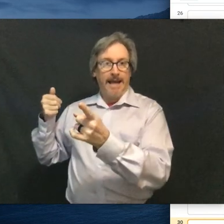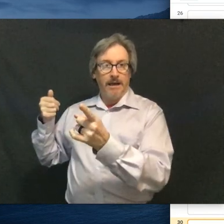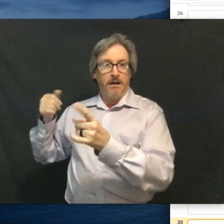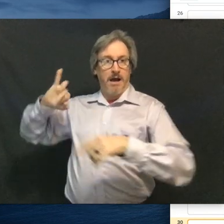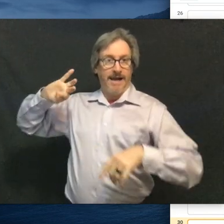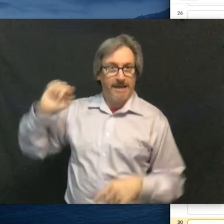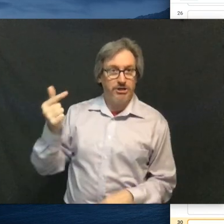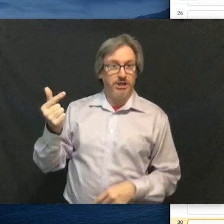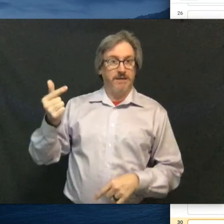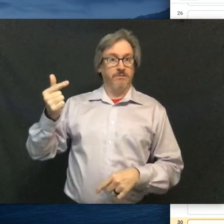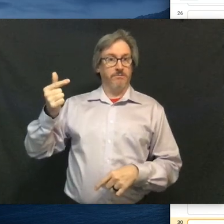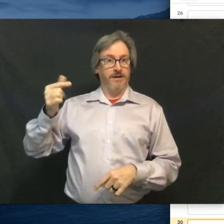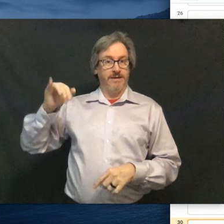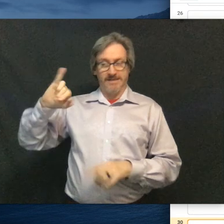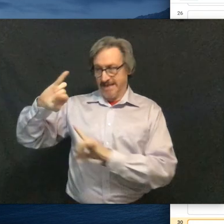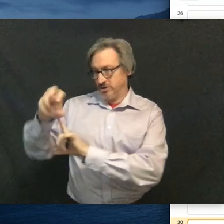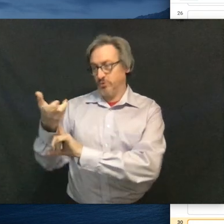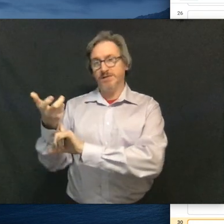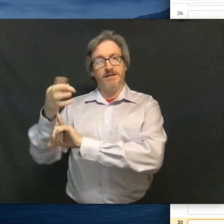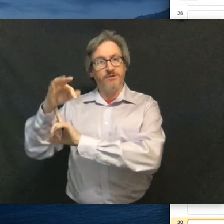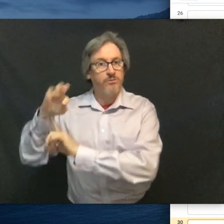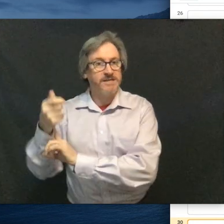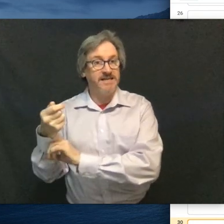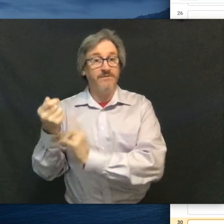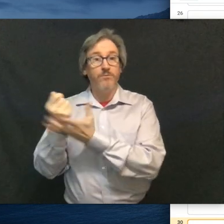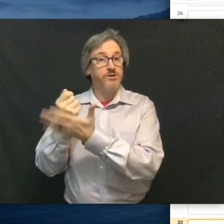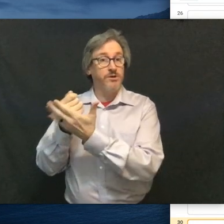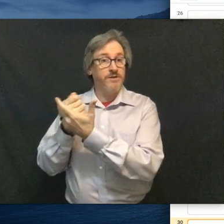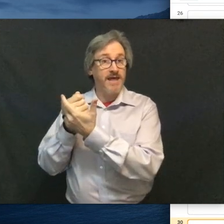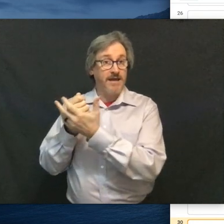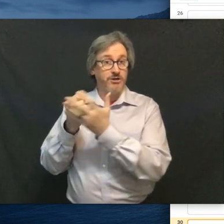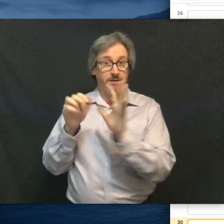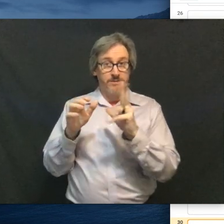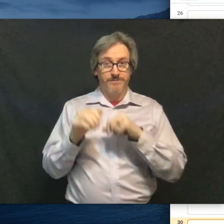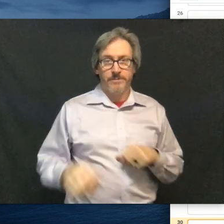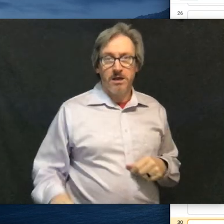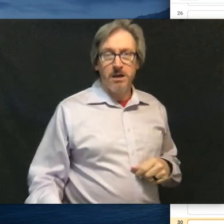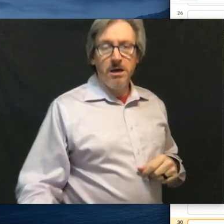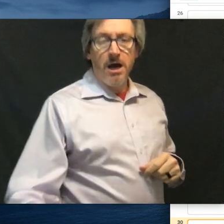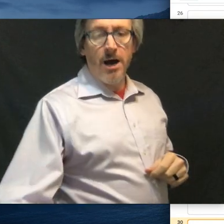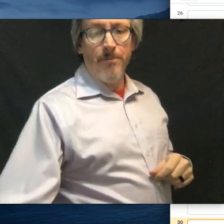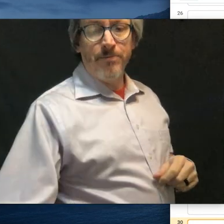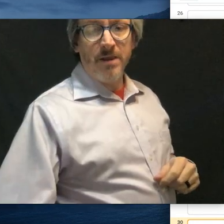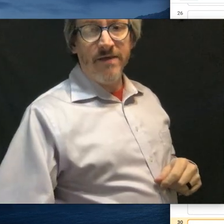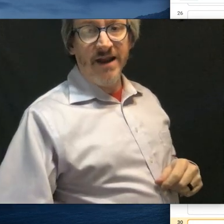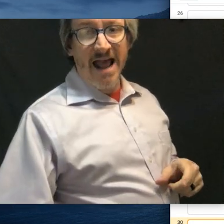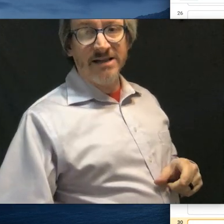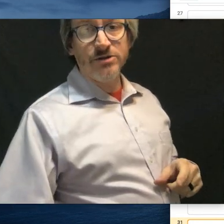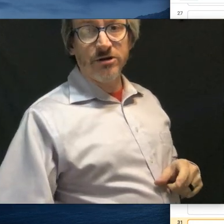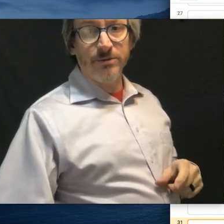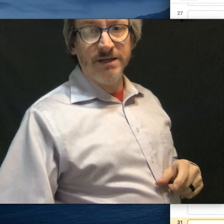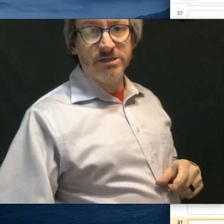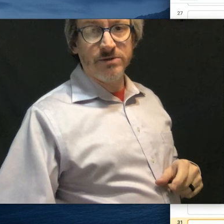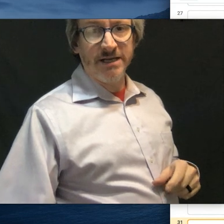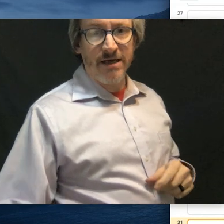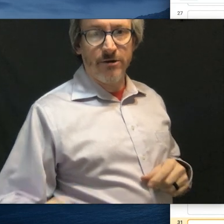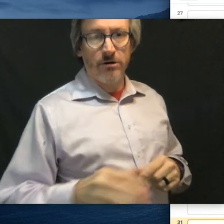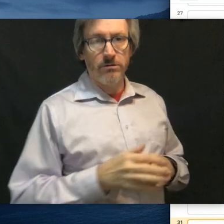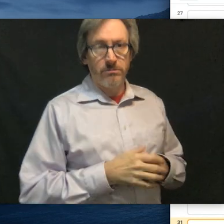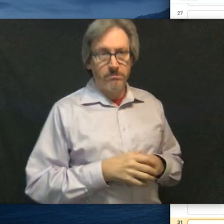that's ing, ing, right? It's that twisting of the wrist, even more so than the hand shapes. And then as you start to piece